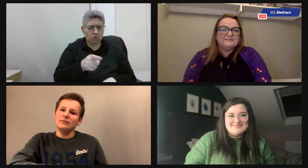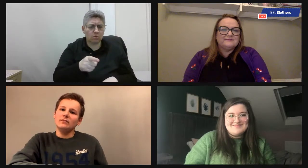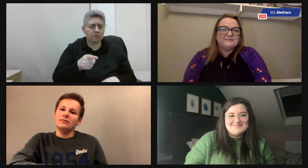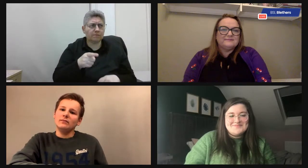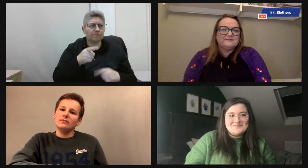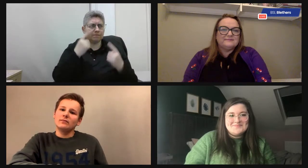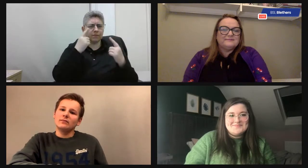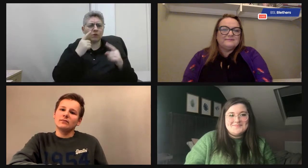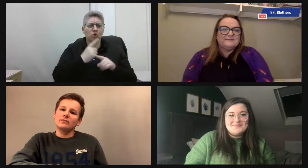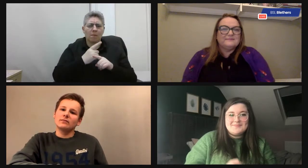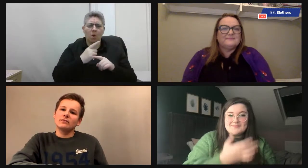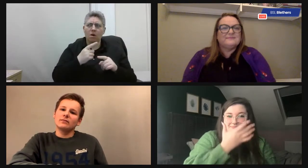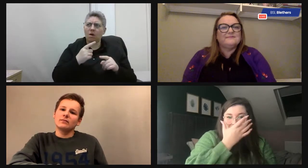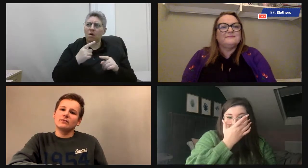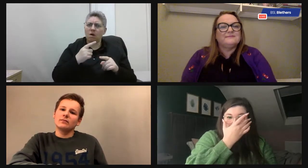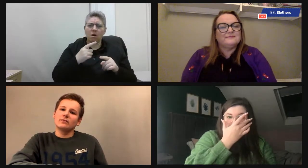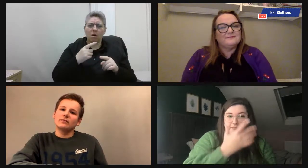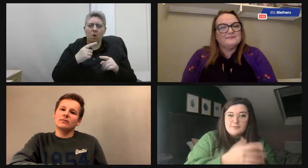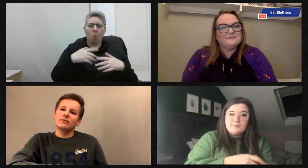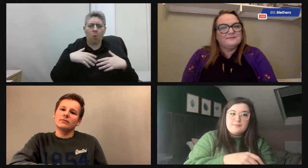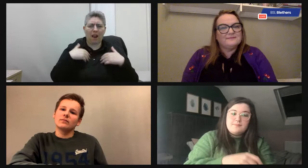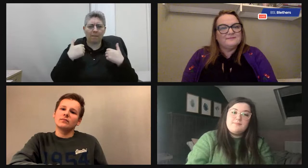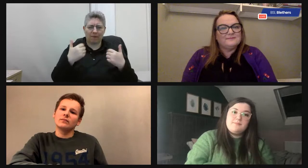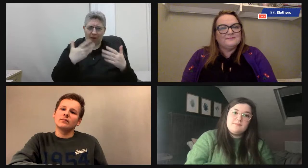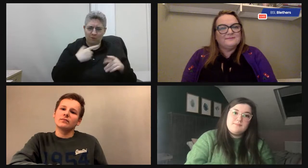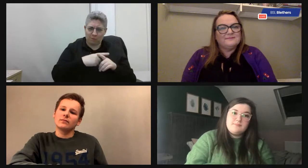because we're slightly running out of time now.